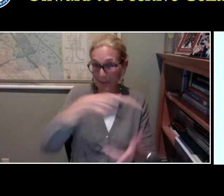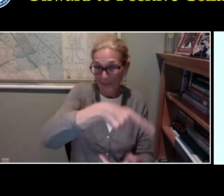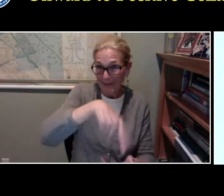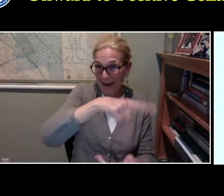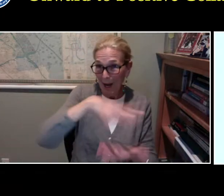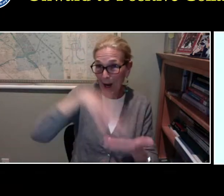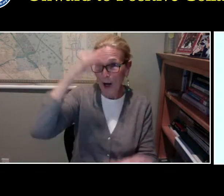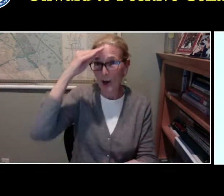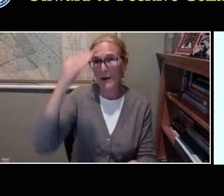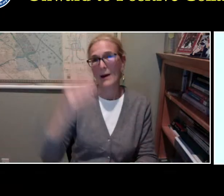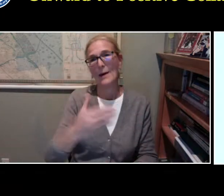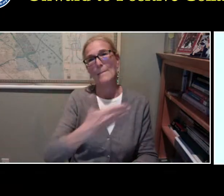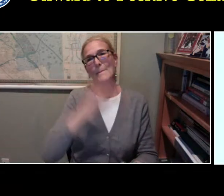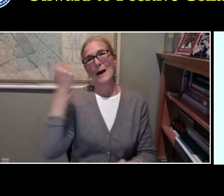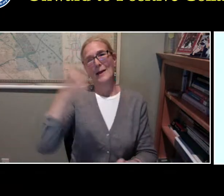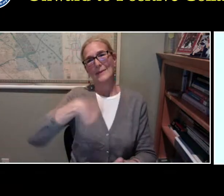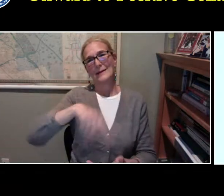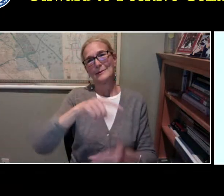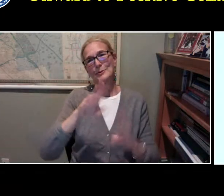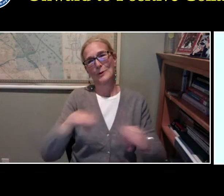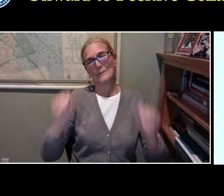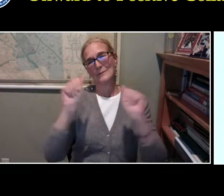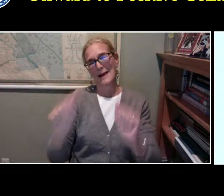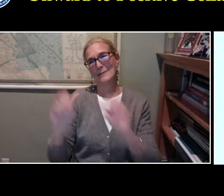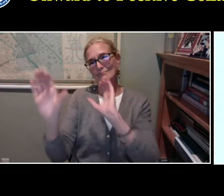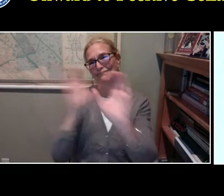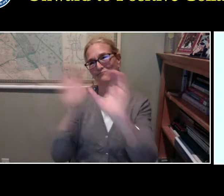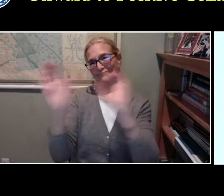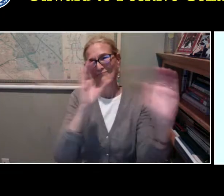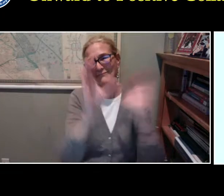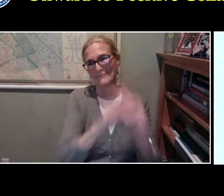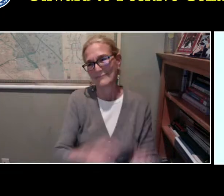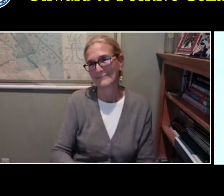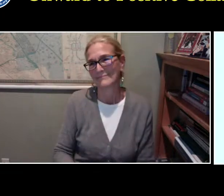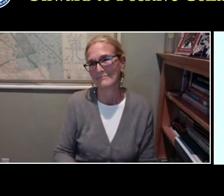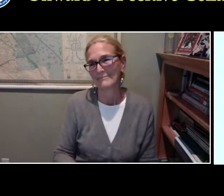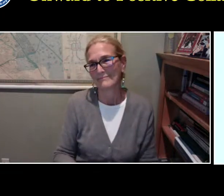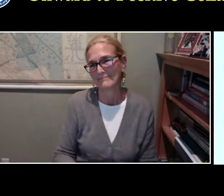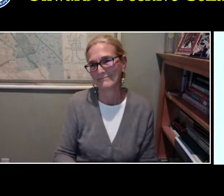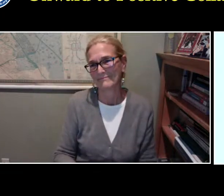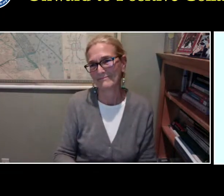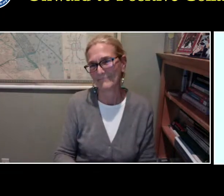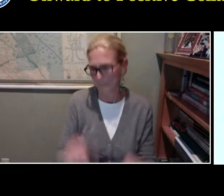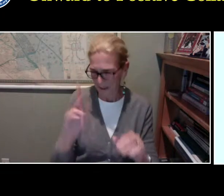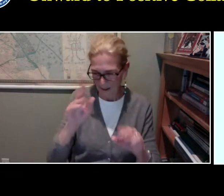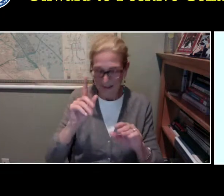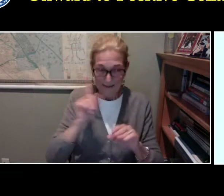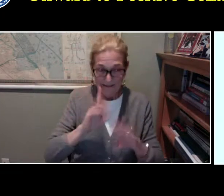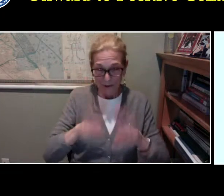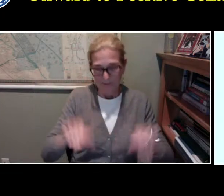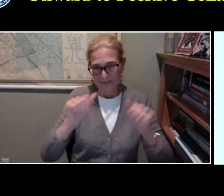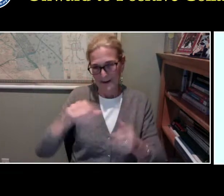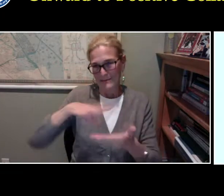community. The more language they learn, the better these children will be able to communicate.